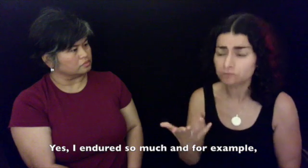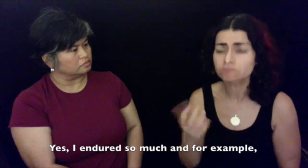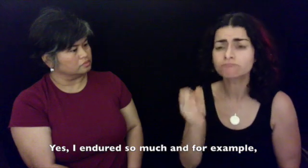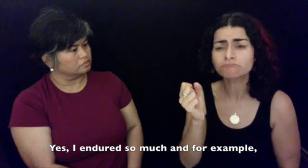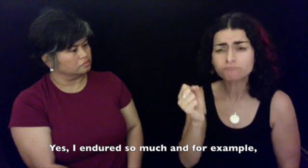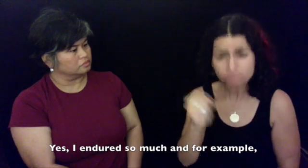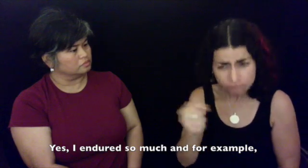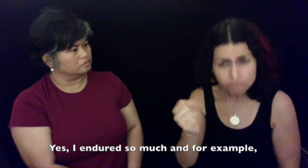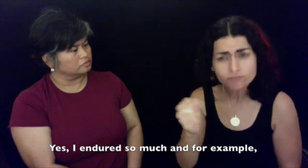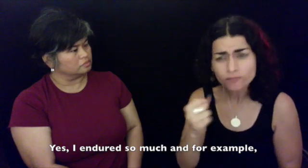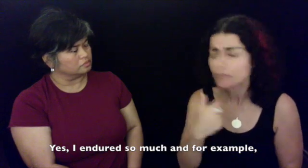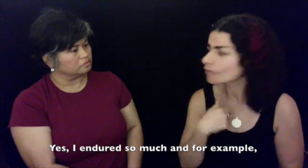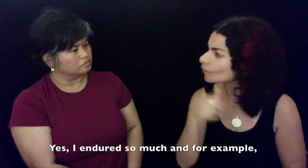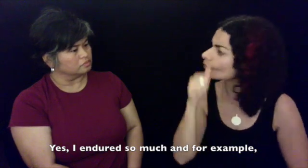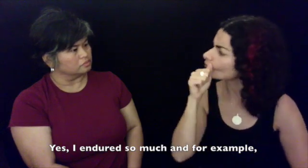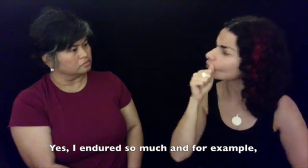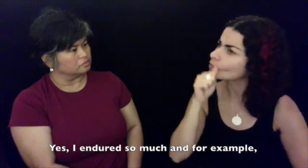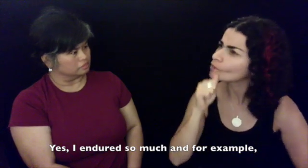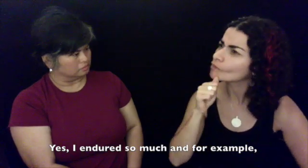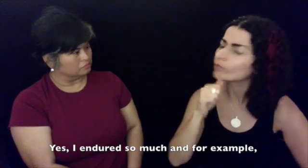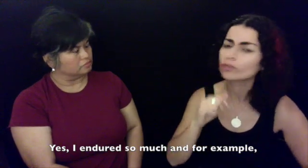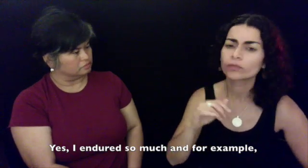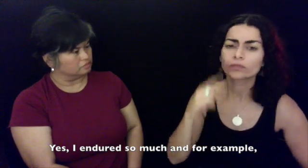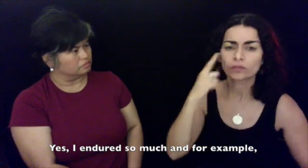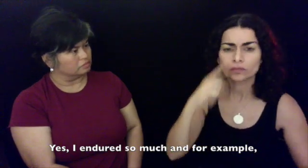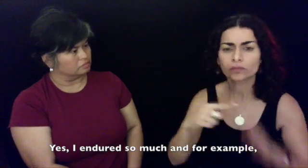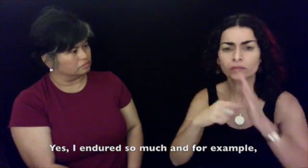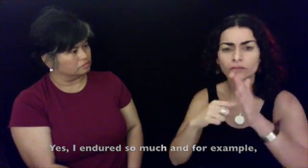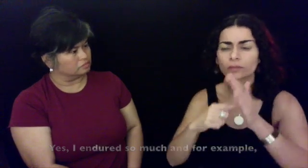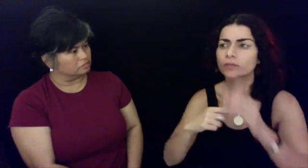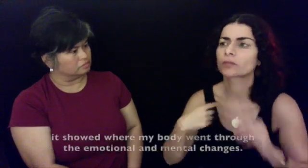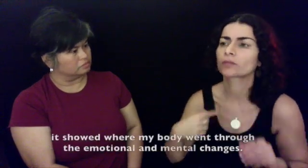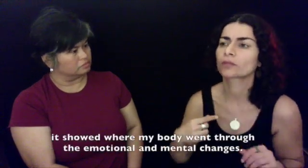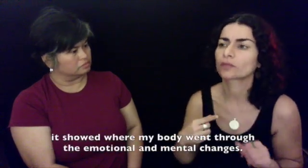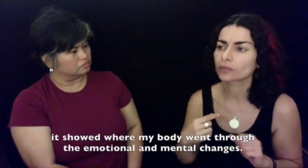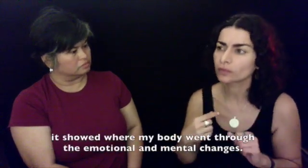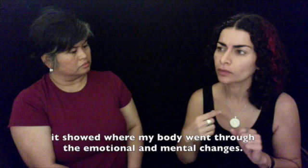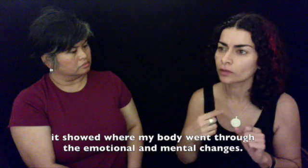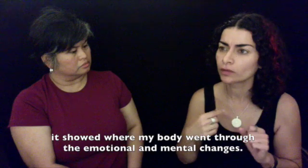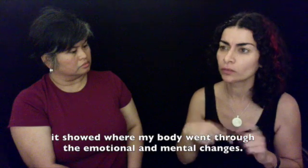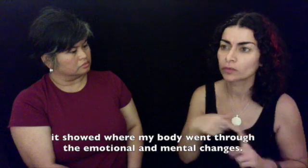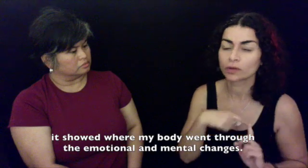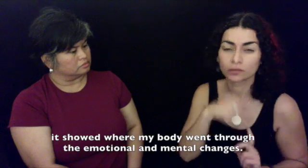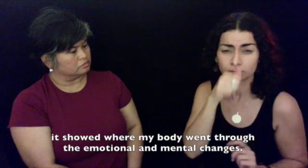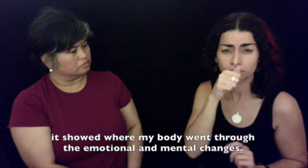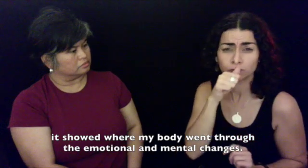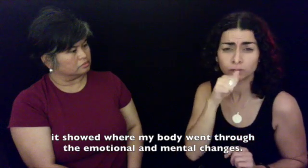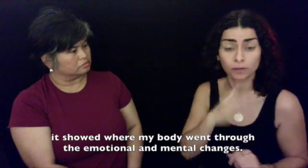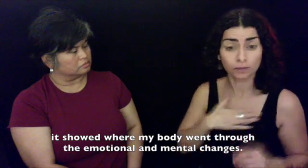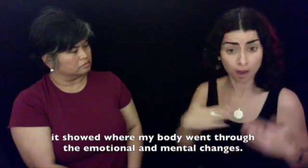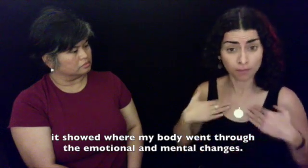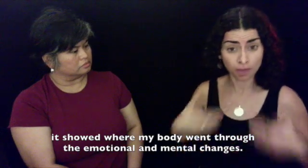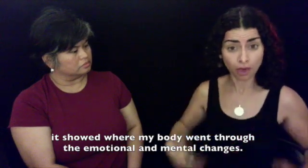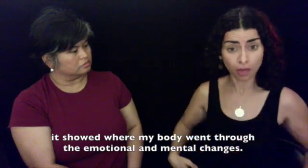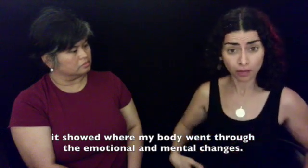Yes, I've endured so much, and for an example, I showed where my body went